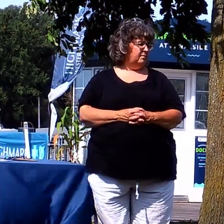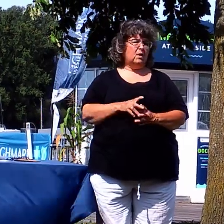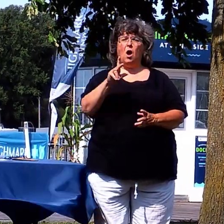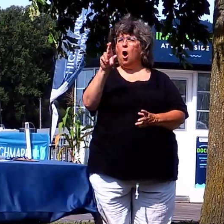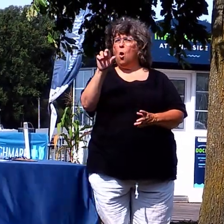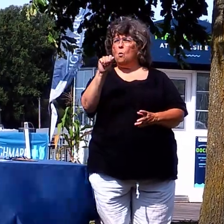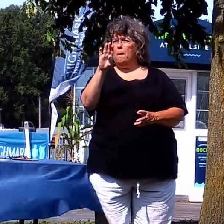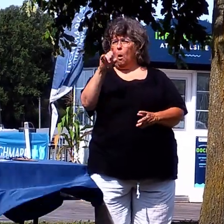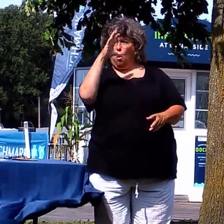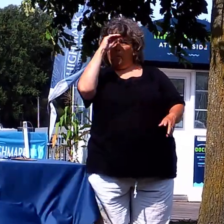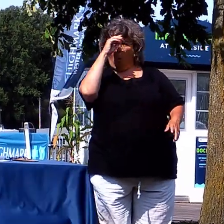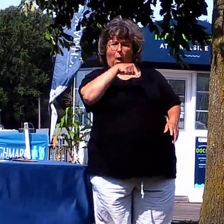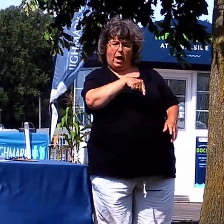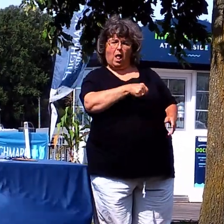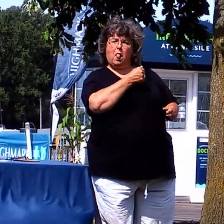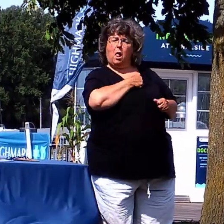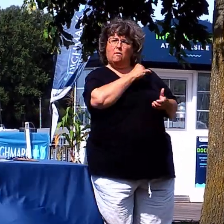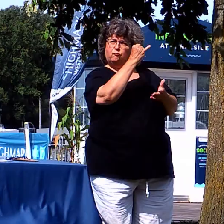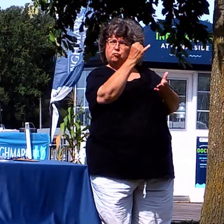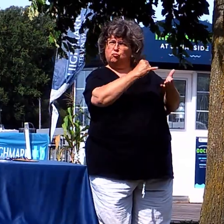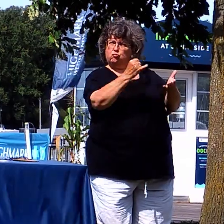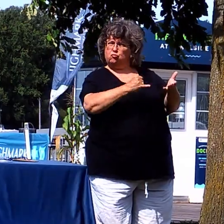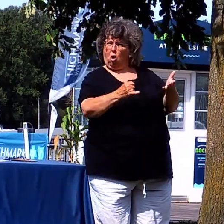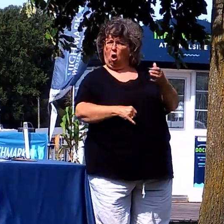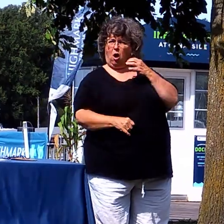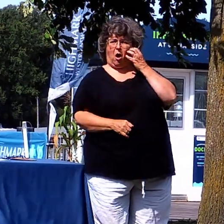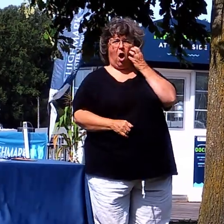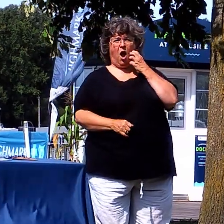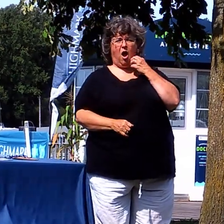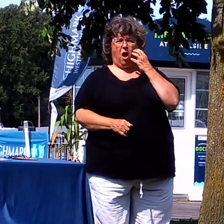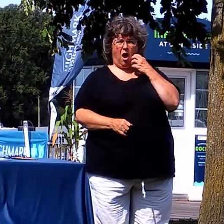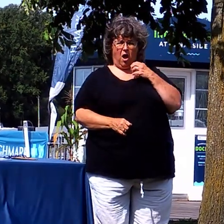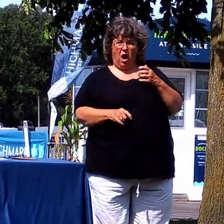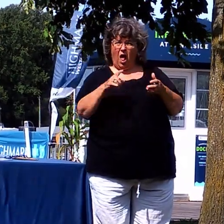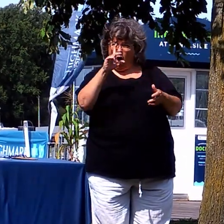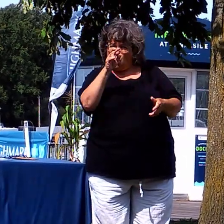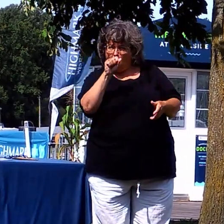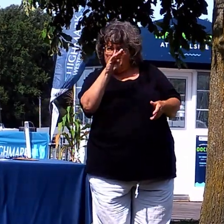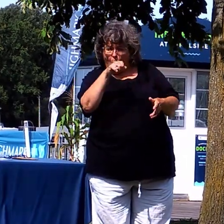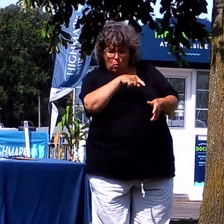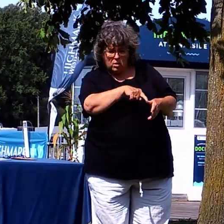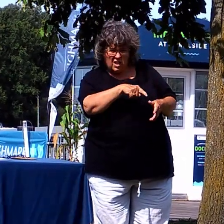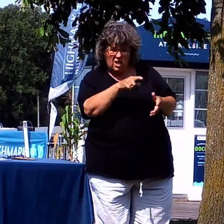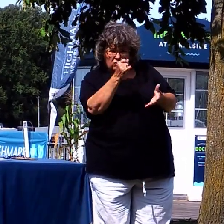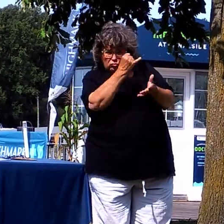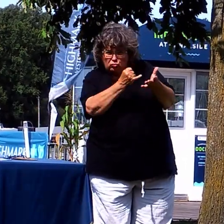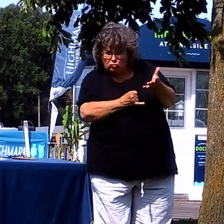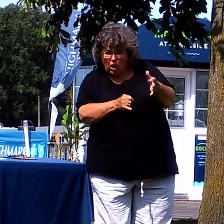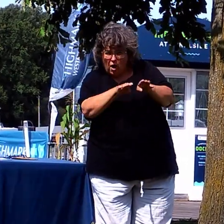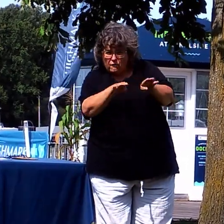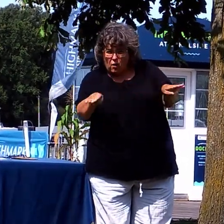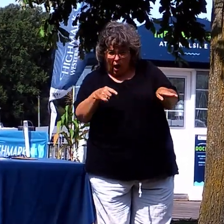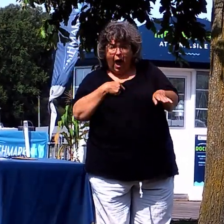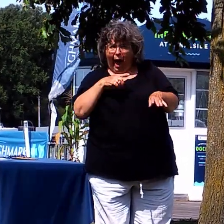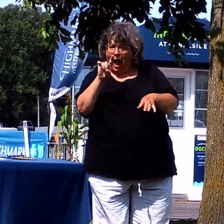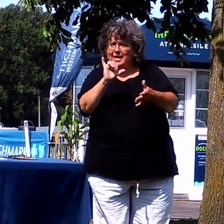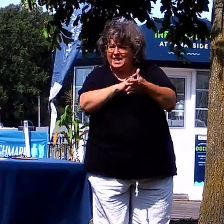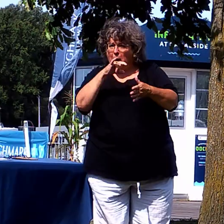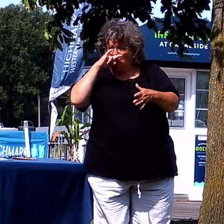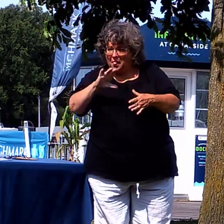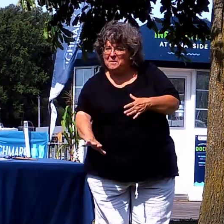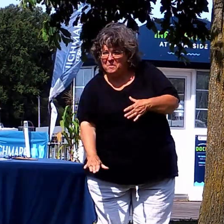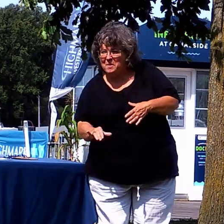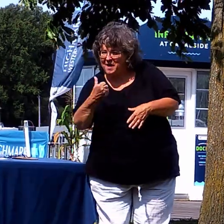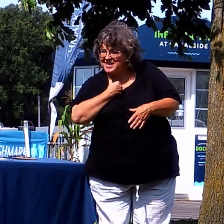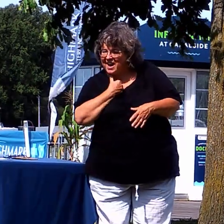Ramon loved to draw. I believe you have Ramon right here. Looks like he's doing some drawing on the floor. I used to actually do this when I was a kid,